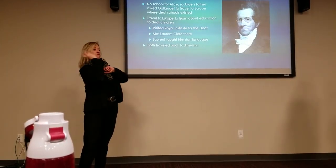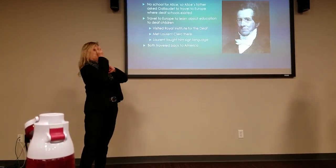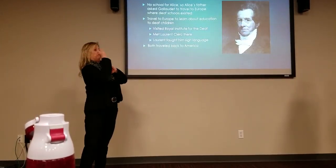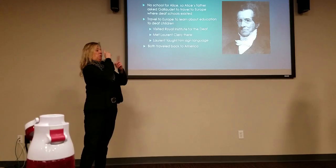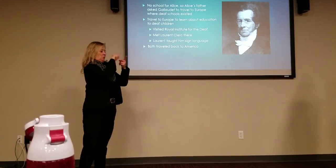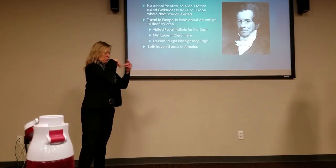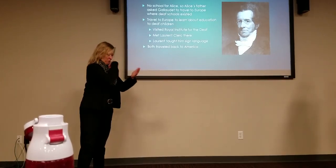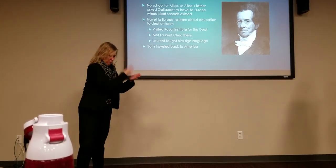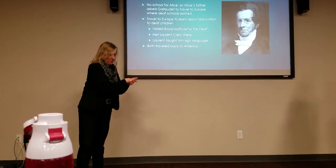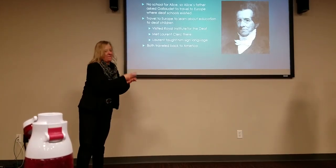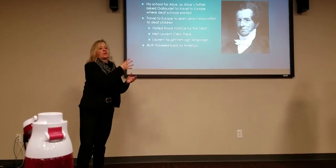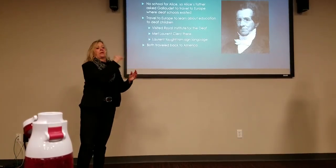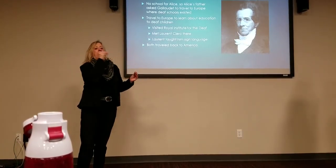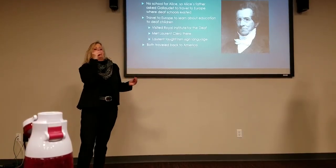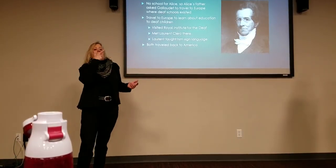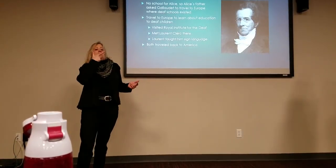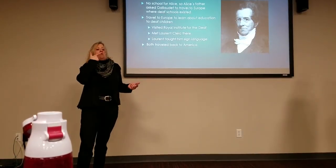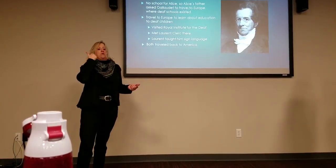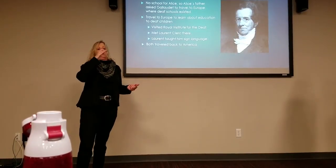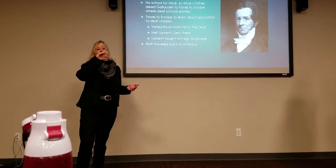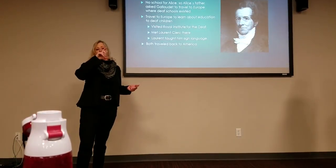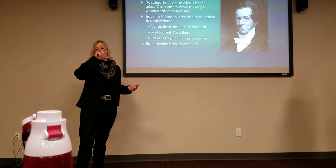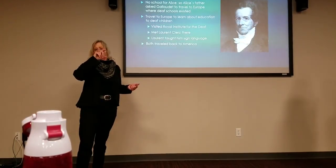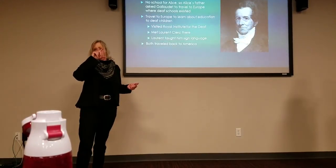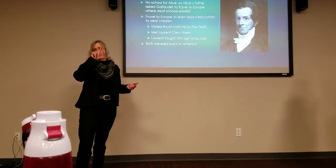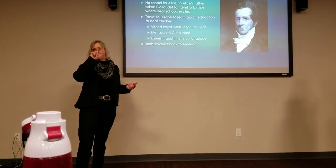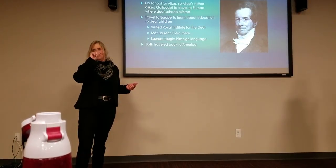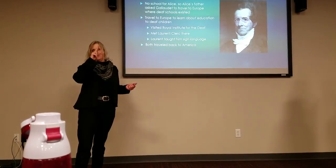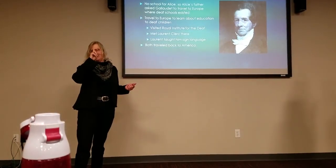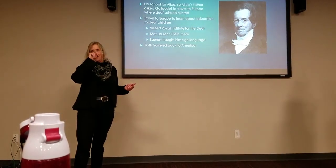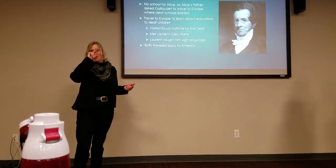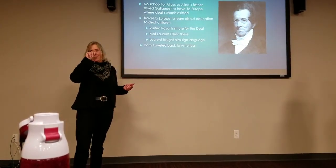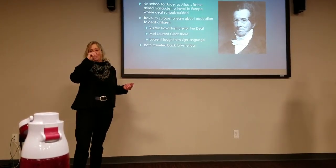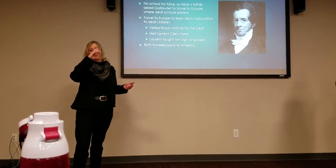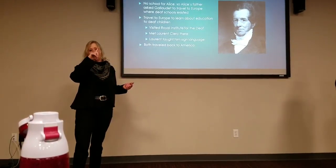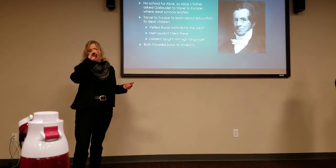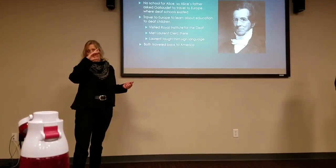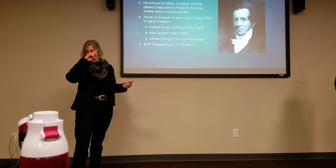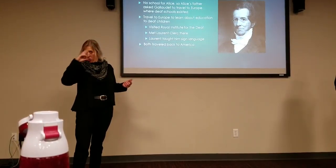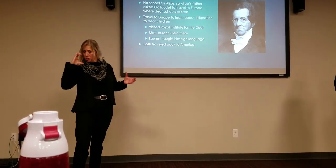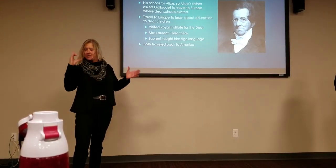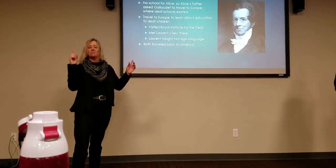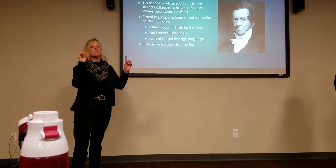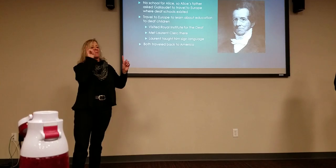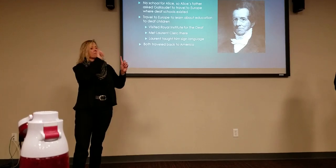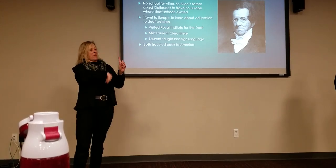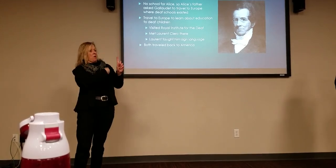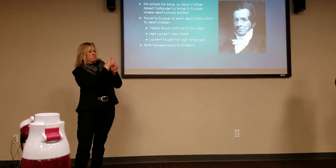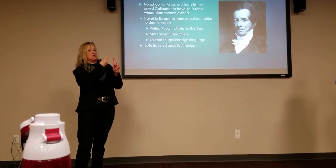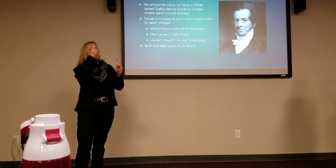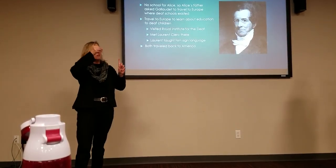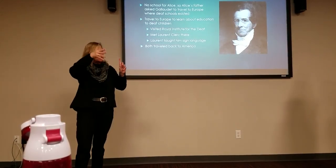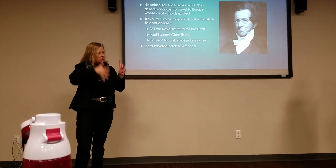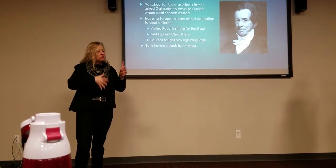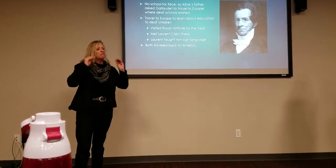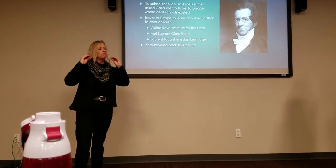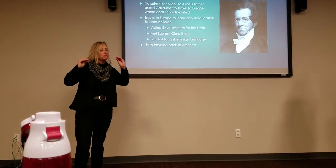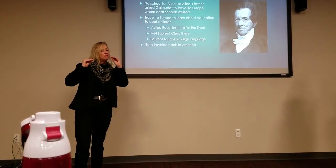and travel to France and met a gentleman by the name of Lorette Clare. And he was a